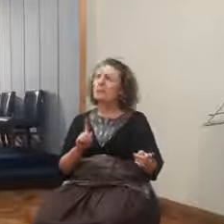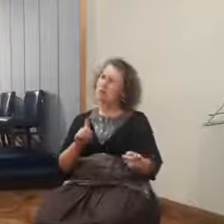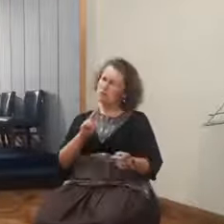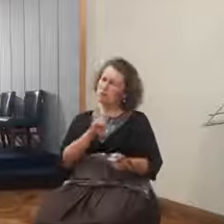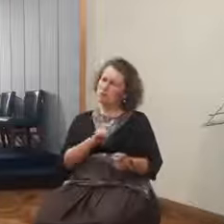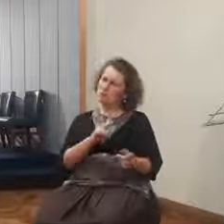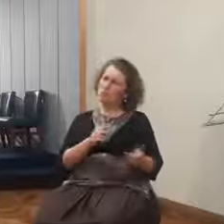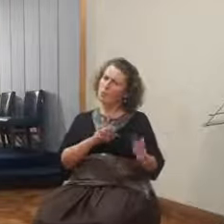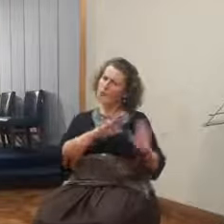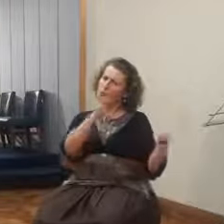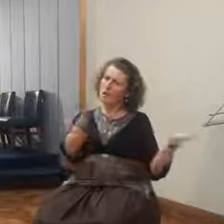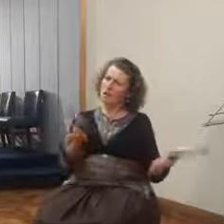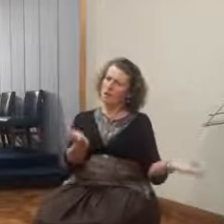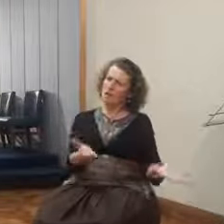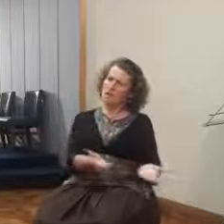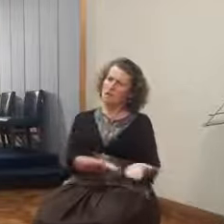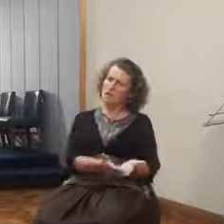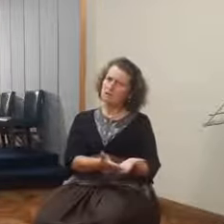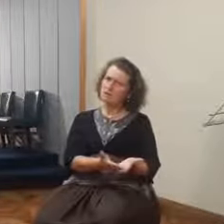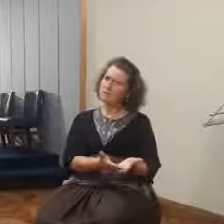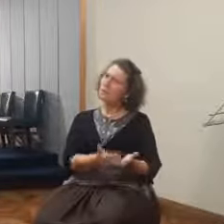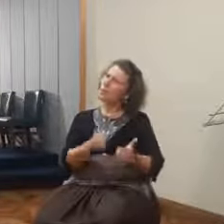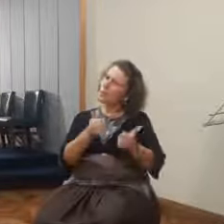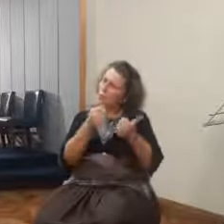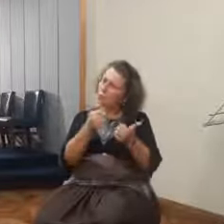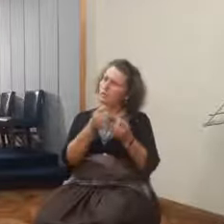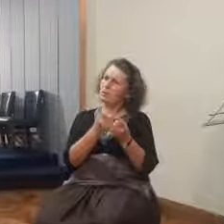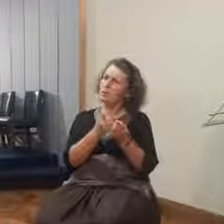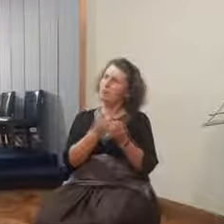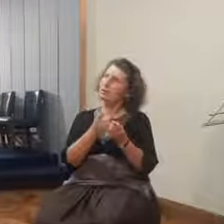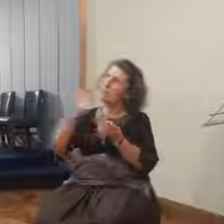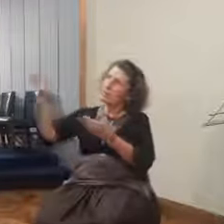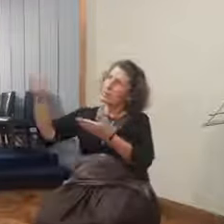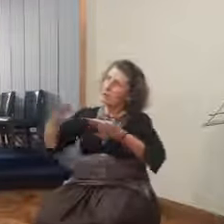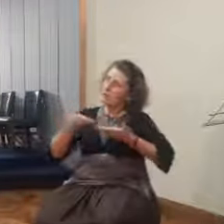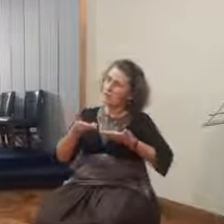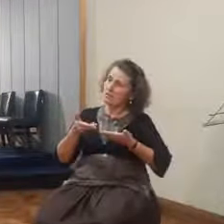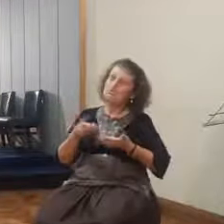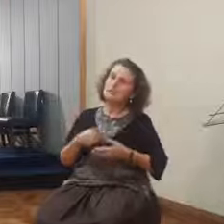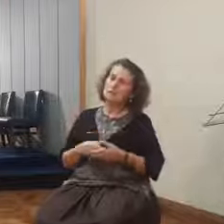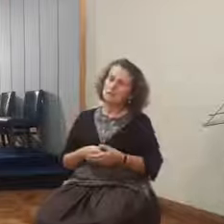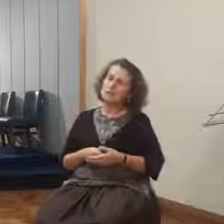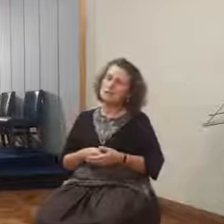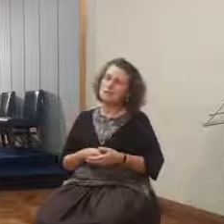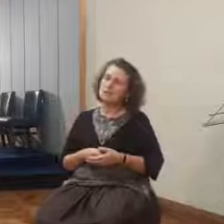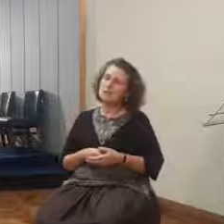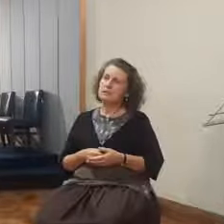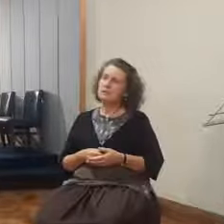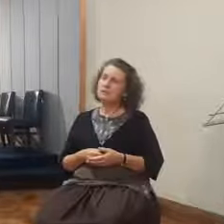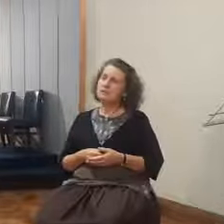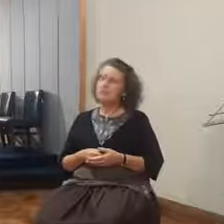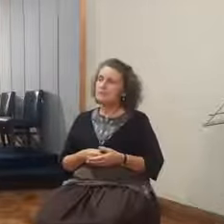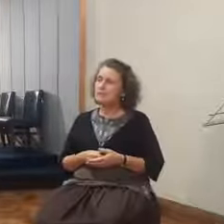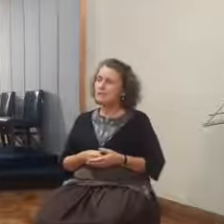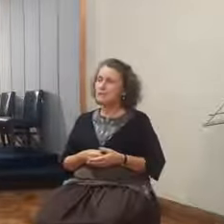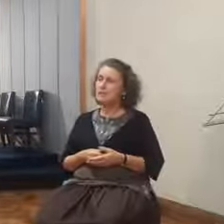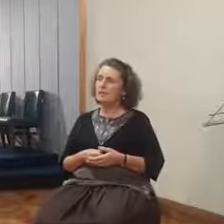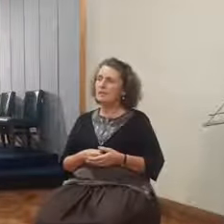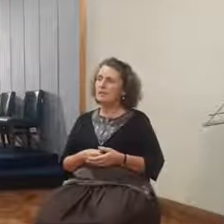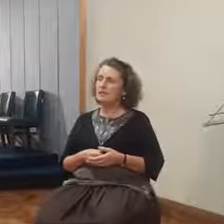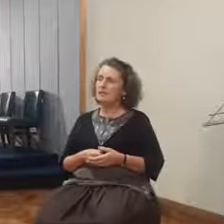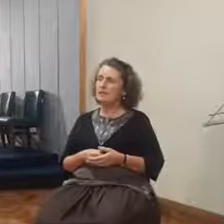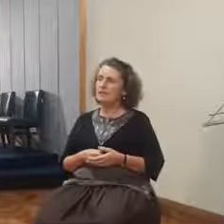this world for us that the Lord still provides for us? The earth is full of the goodness of the Lord. But what a blessing